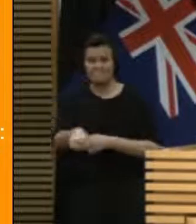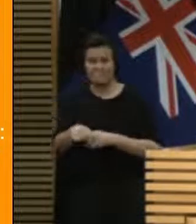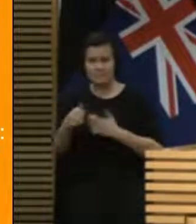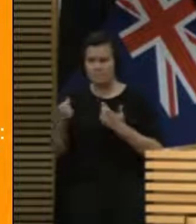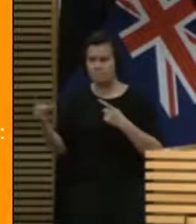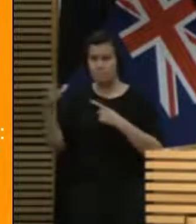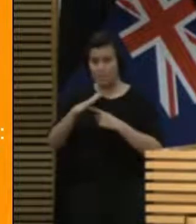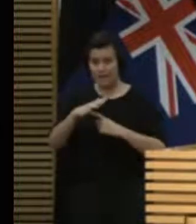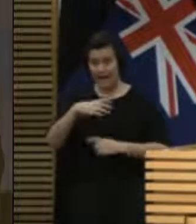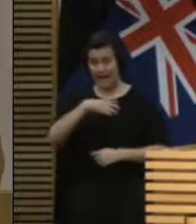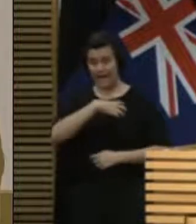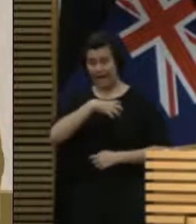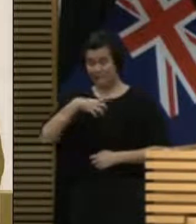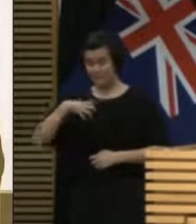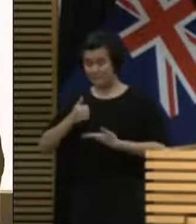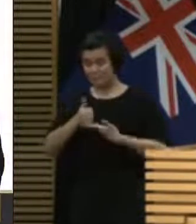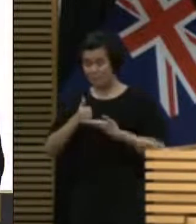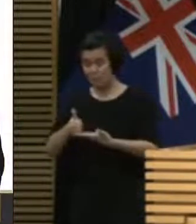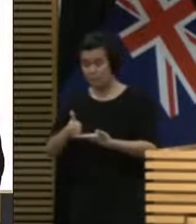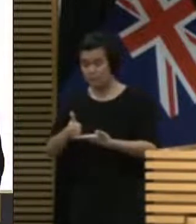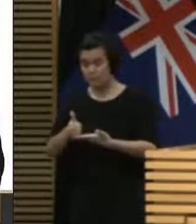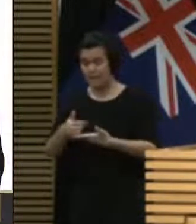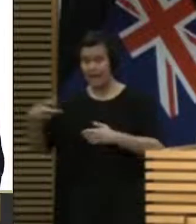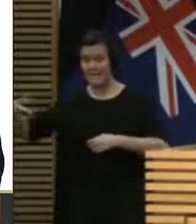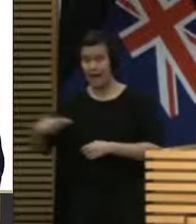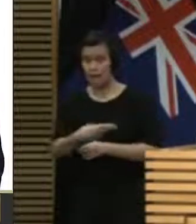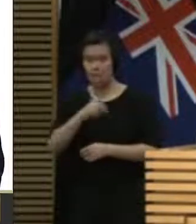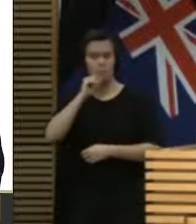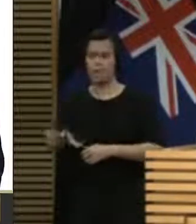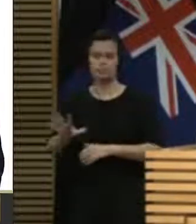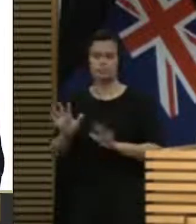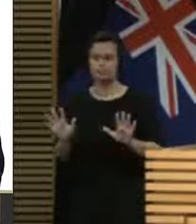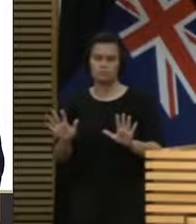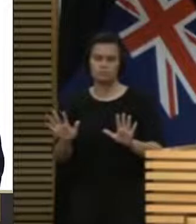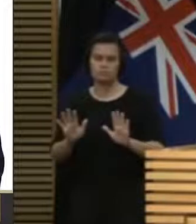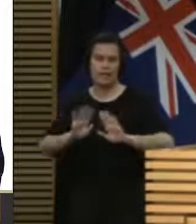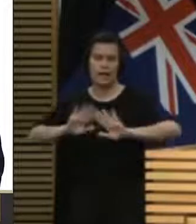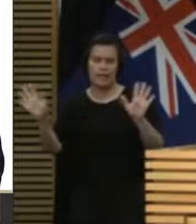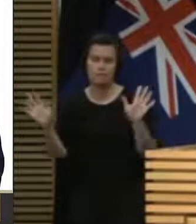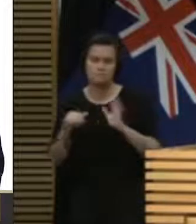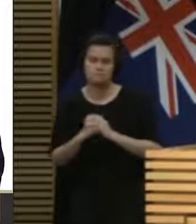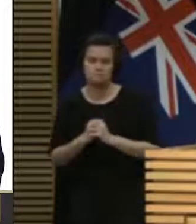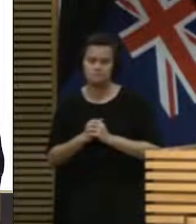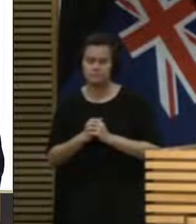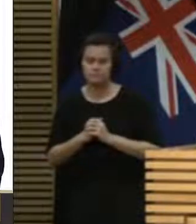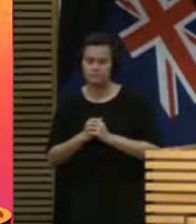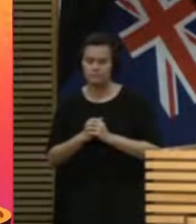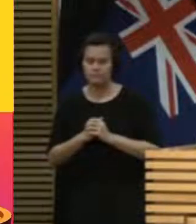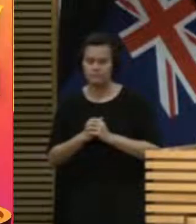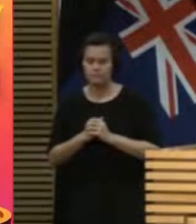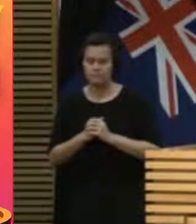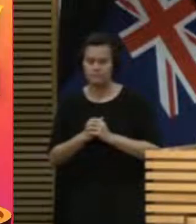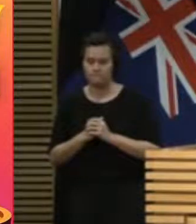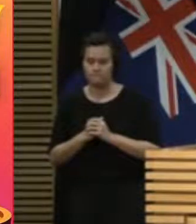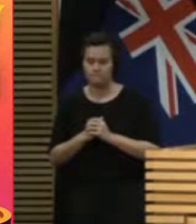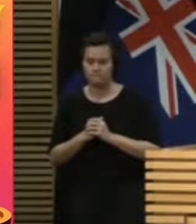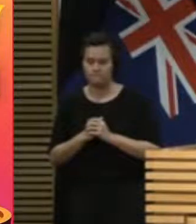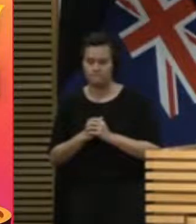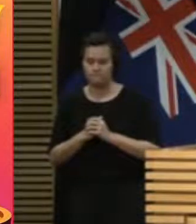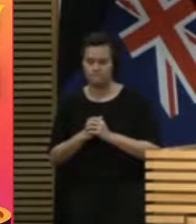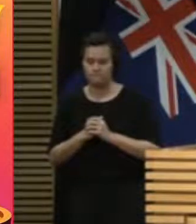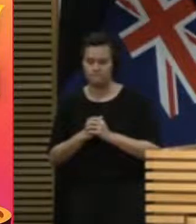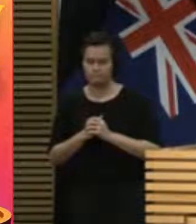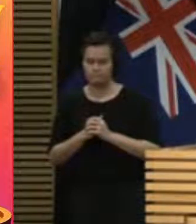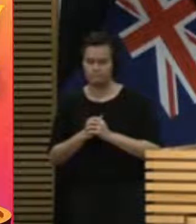access to government support will not be affected by vaccination status. We're very clear on that. The other point to make is we're up to